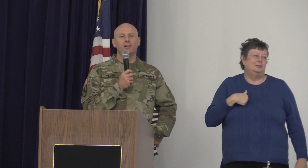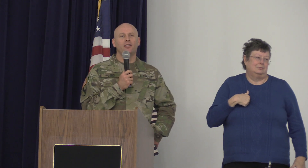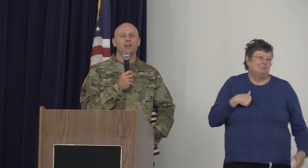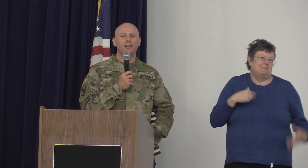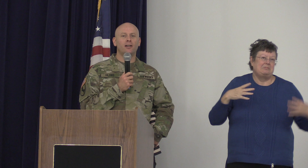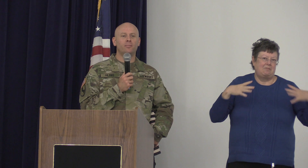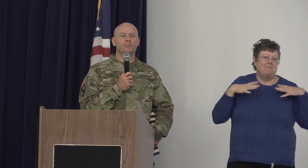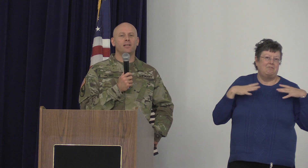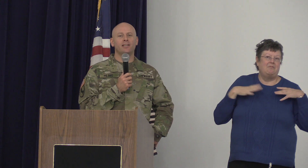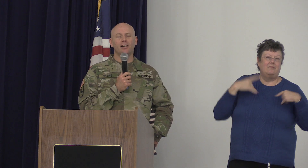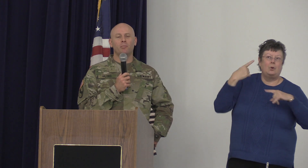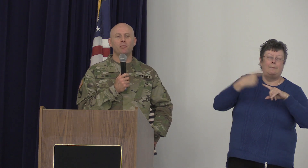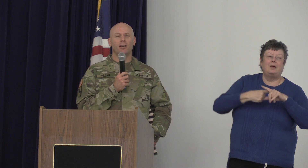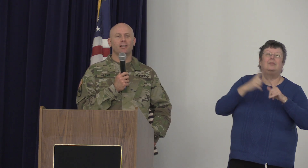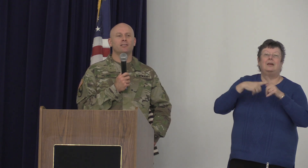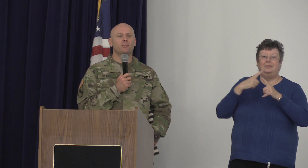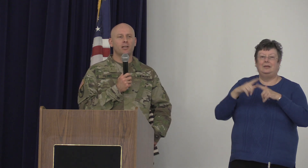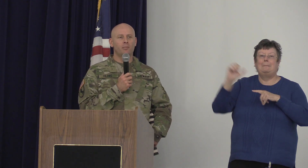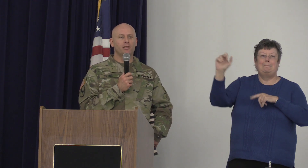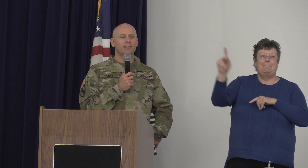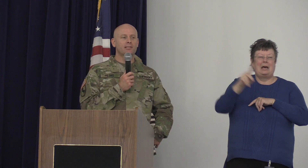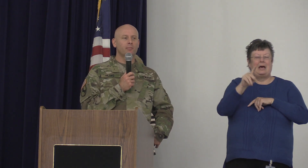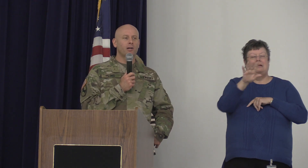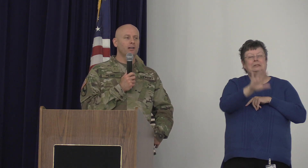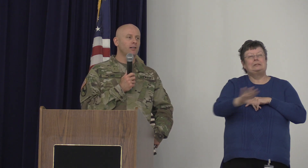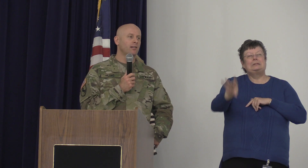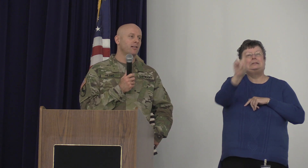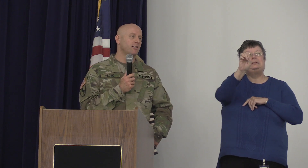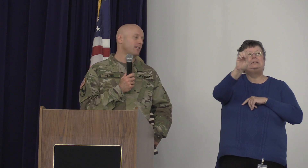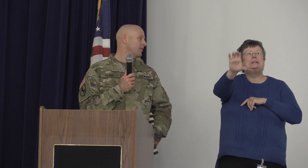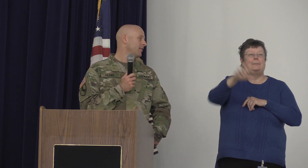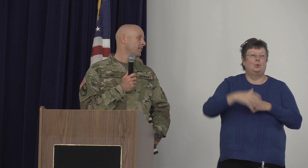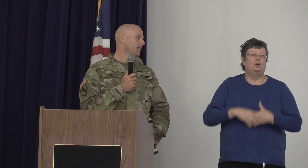leave, and then I'll be back sometime in December.